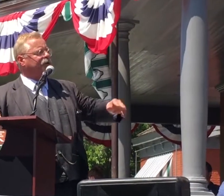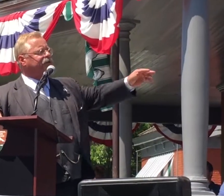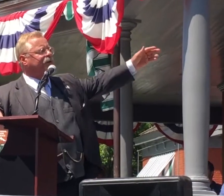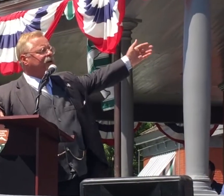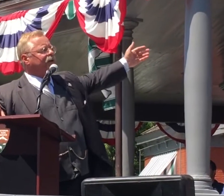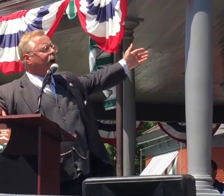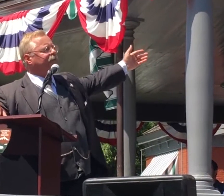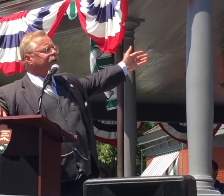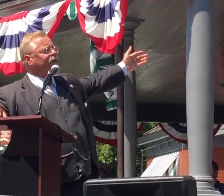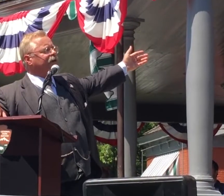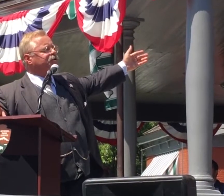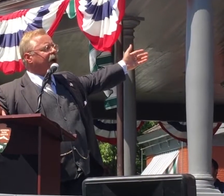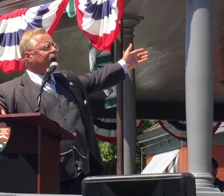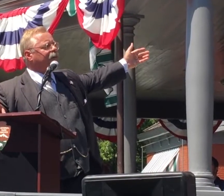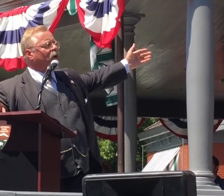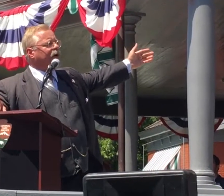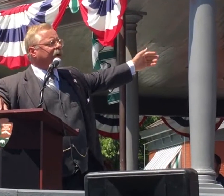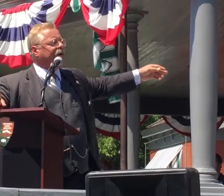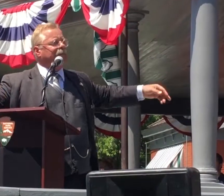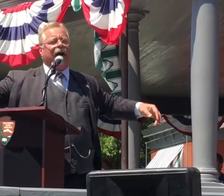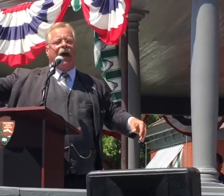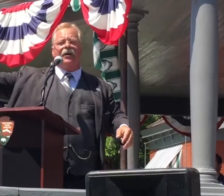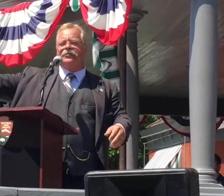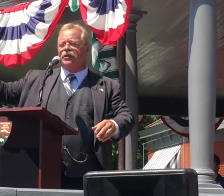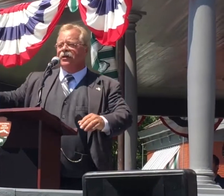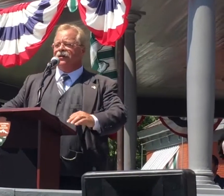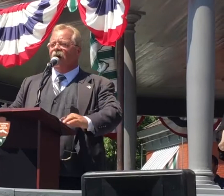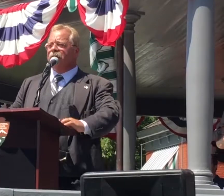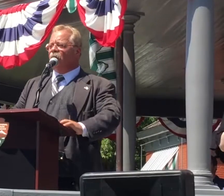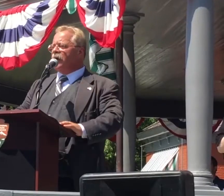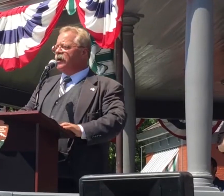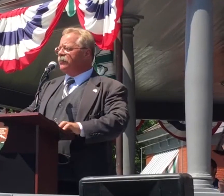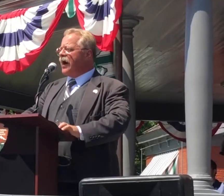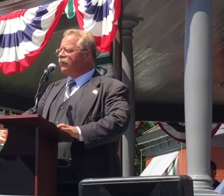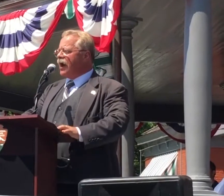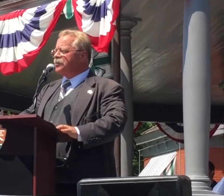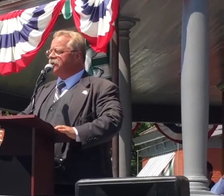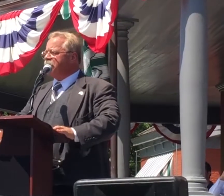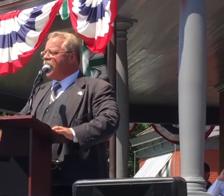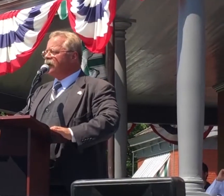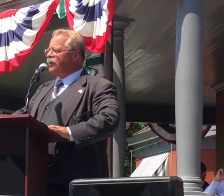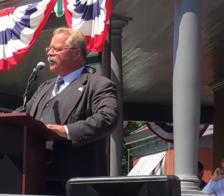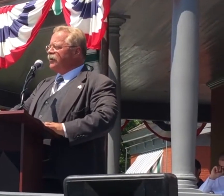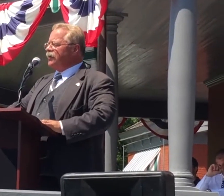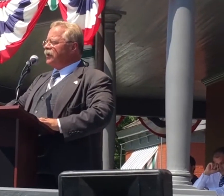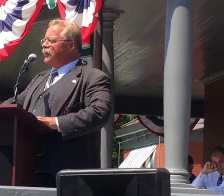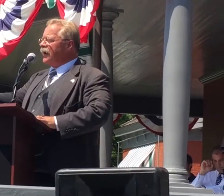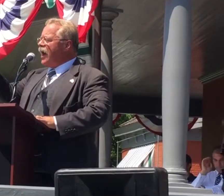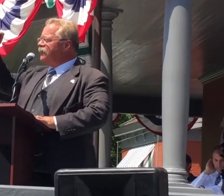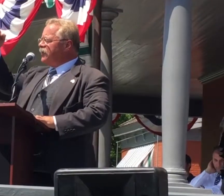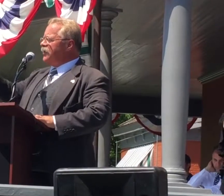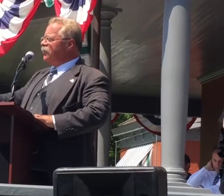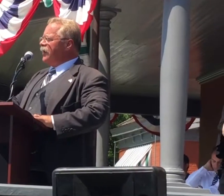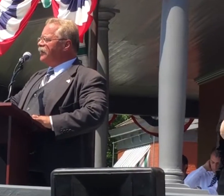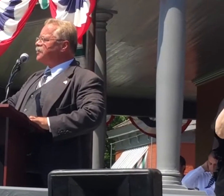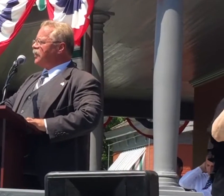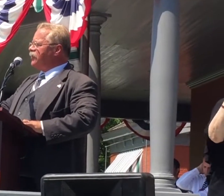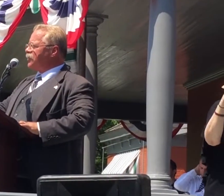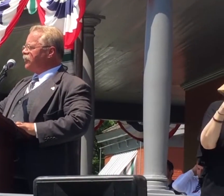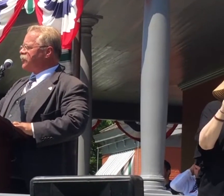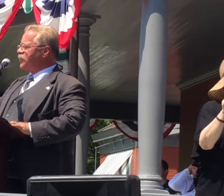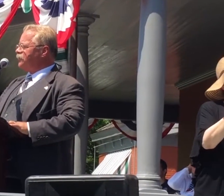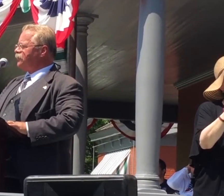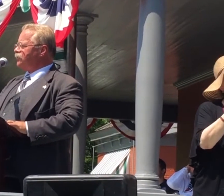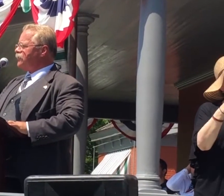country sharing stories of life here at Sagamore Hill and my life as a young boy nearby Gramercy Park and my life